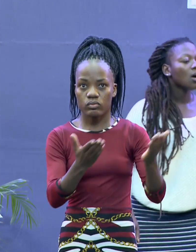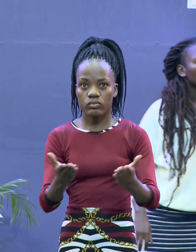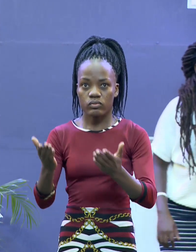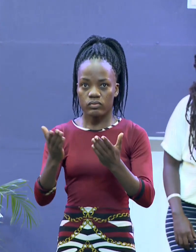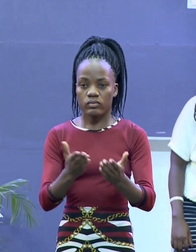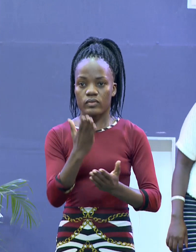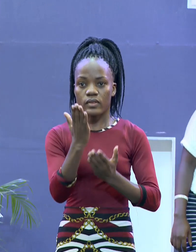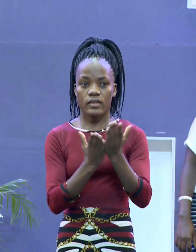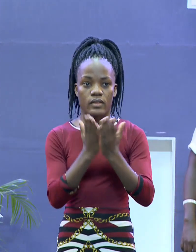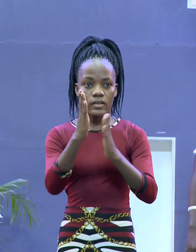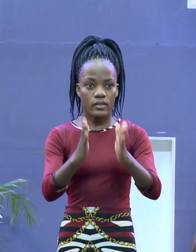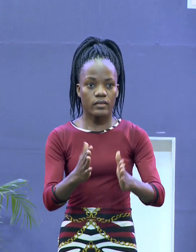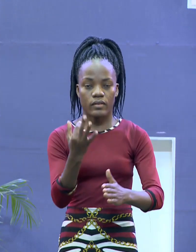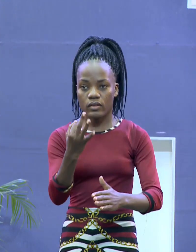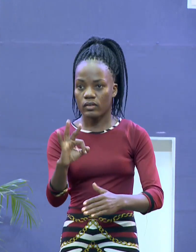the servant of the Lord.